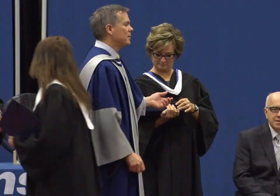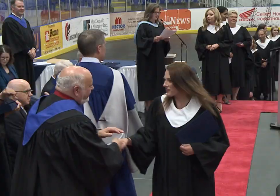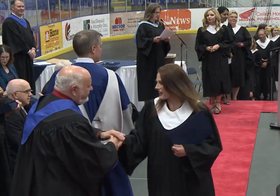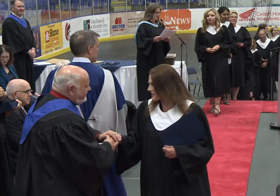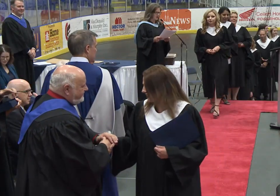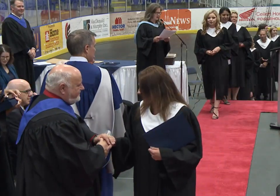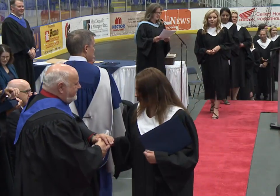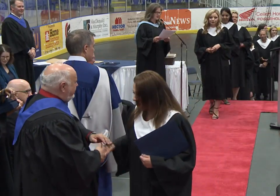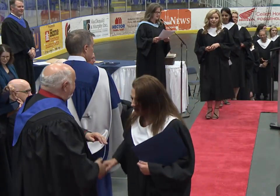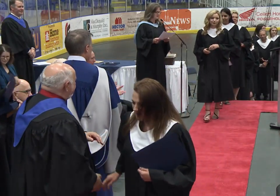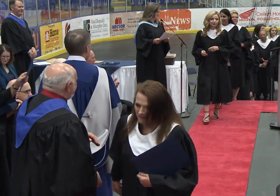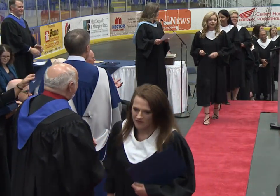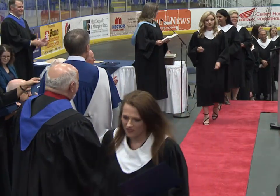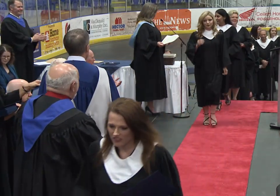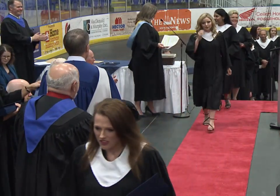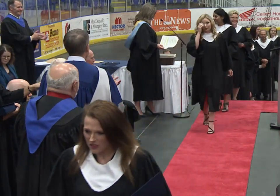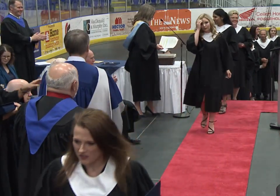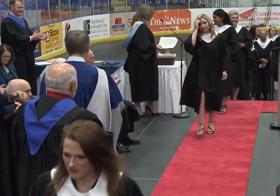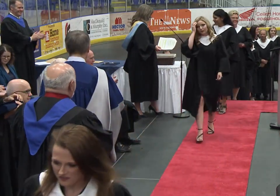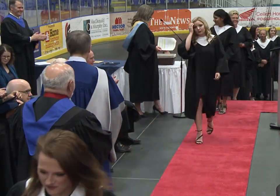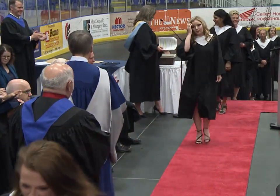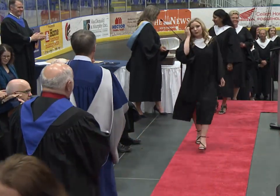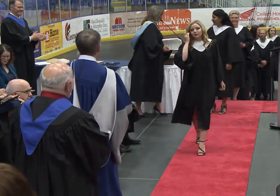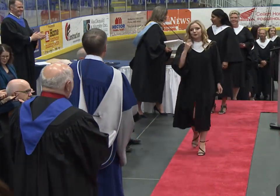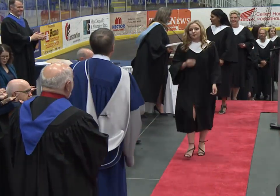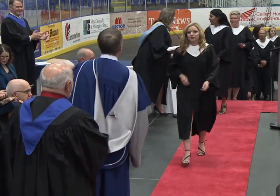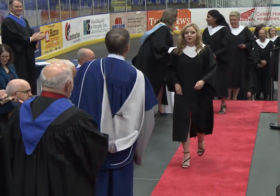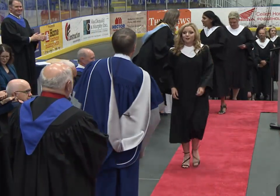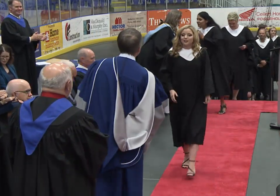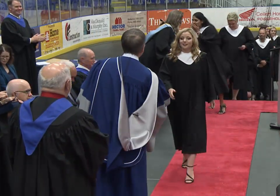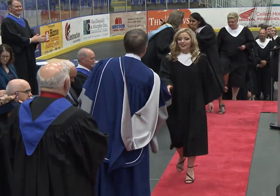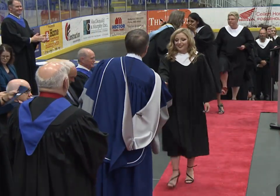Chelsea Cameron with honors.